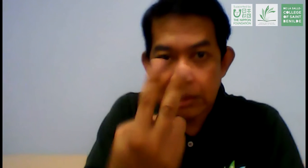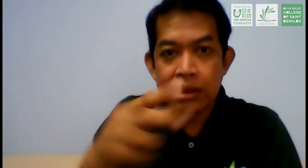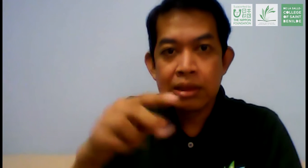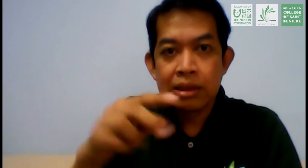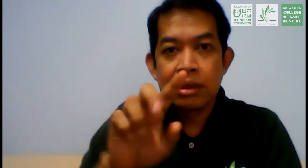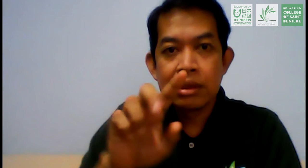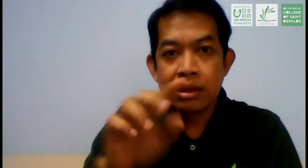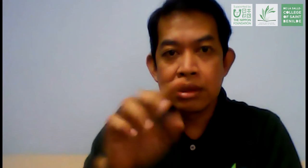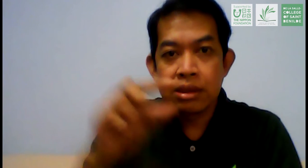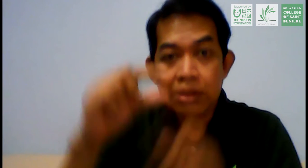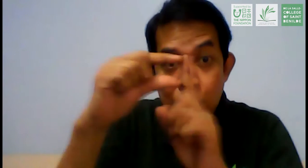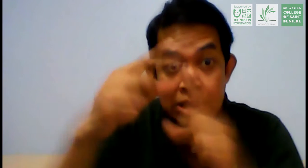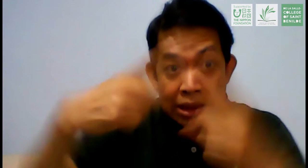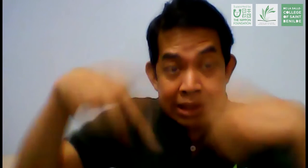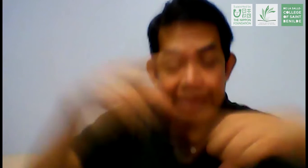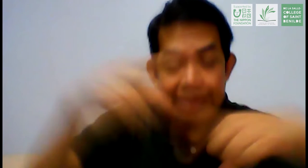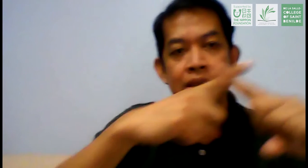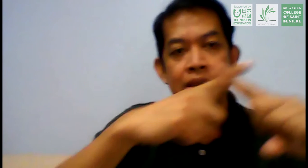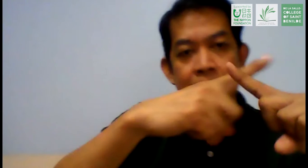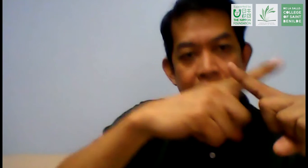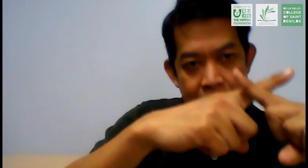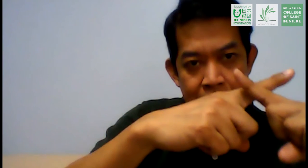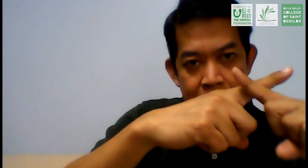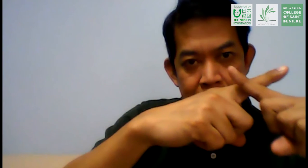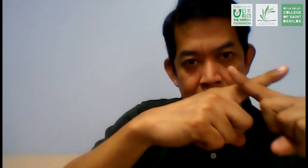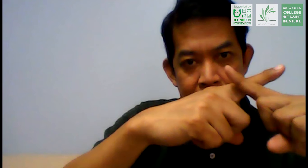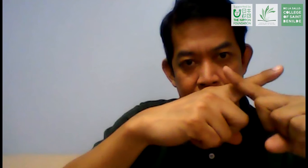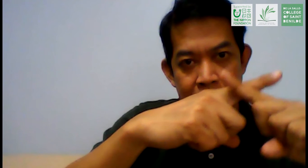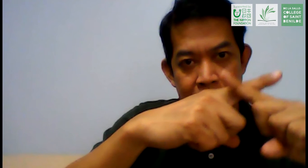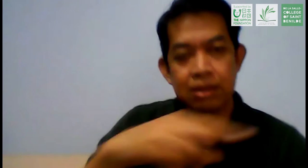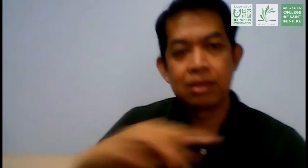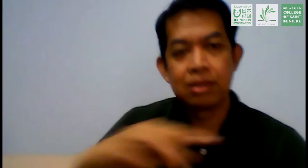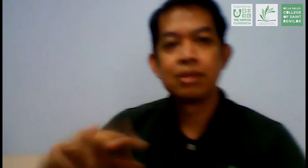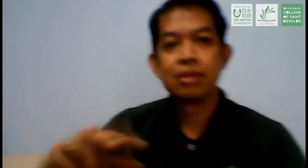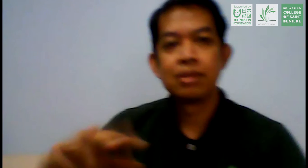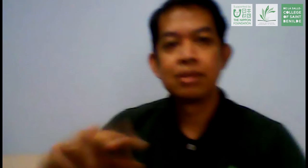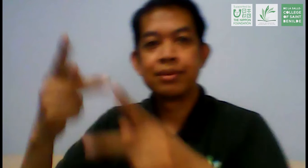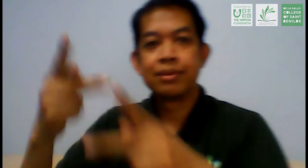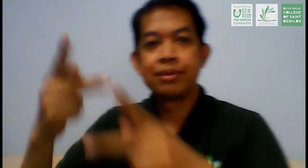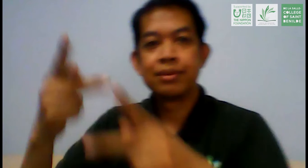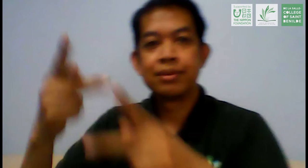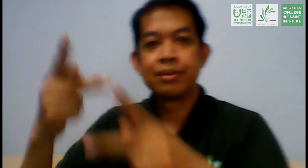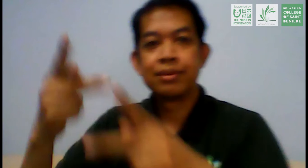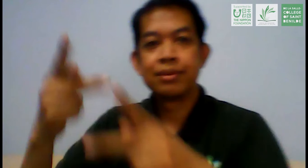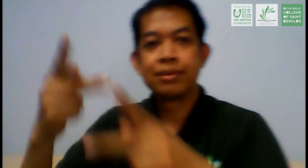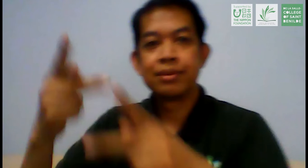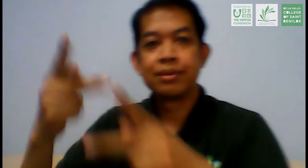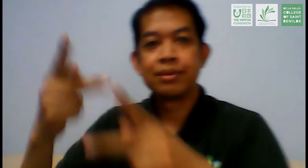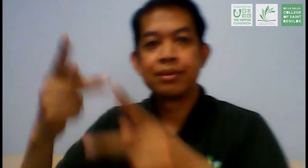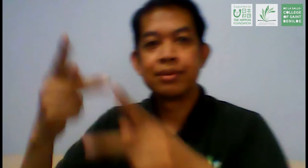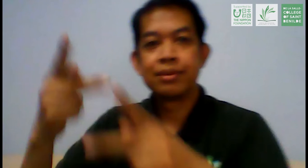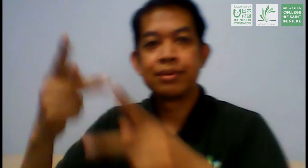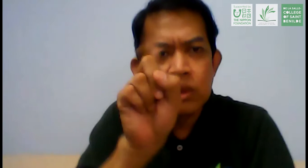This is my observation, is that when we're talking about math and